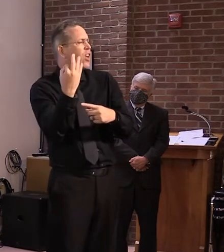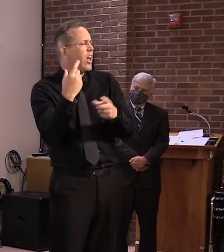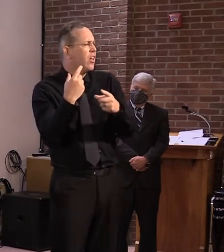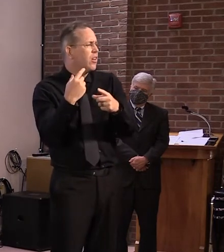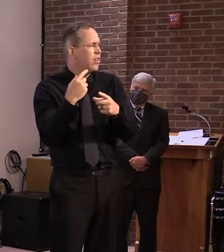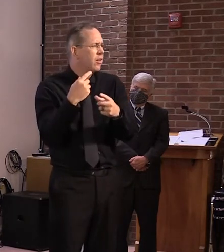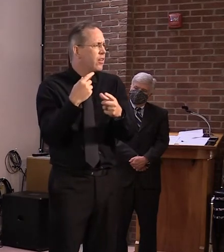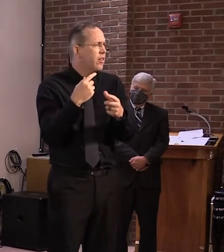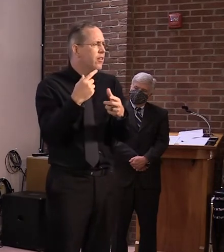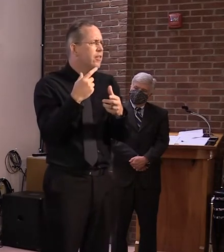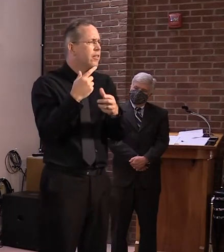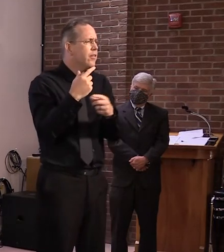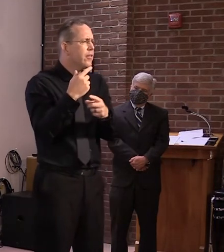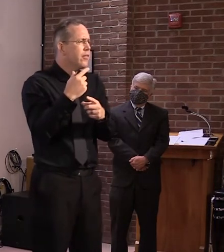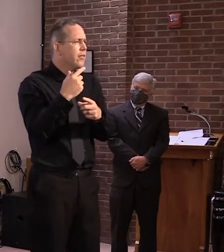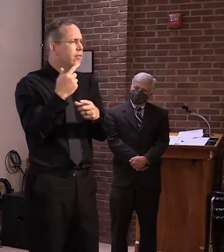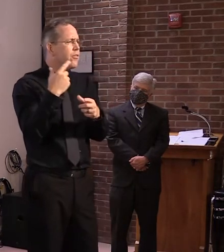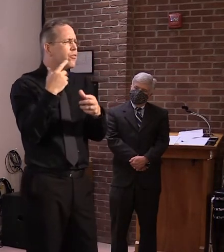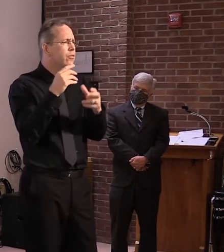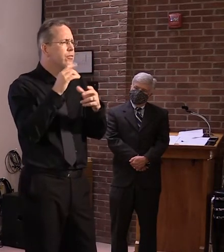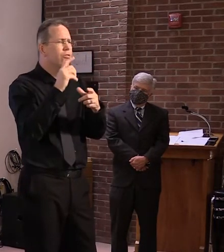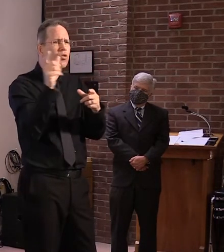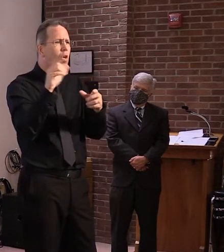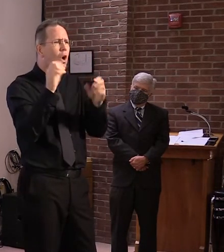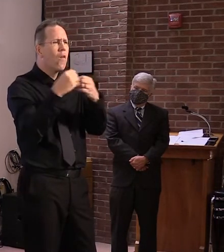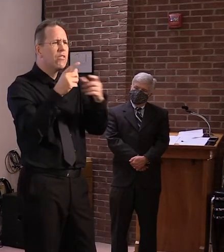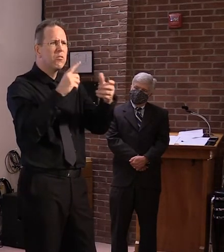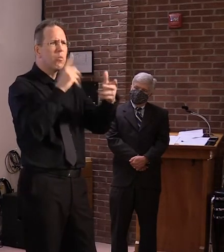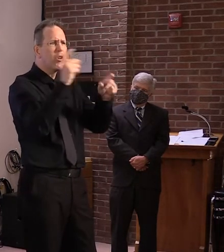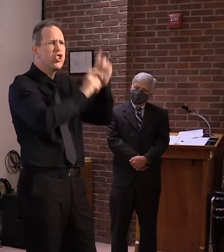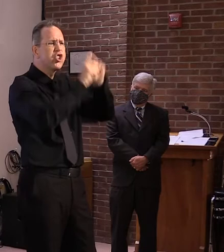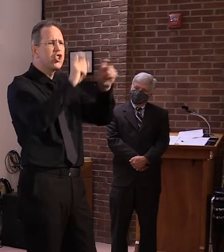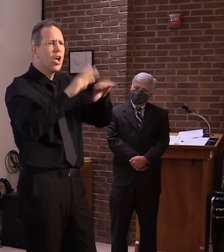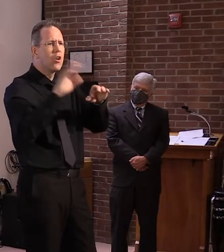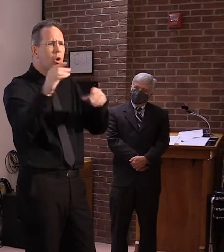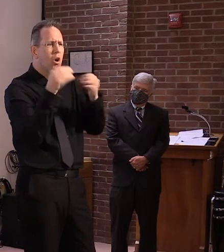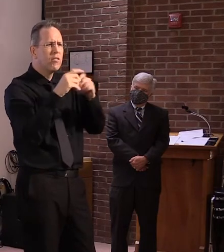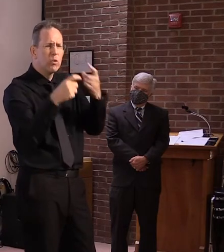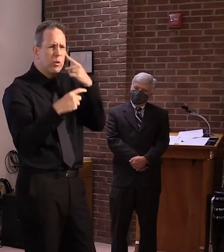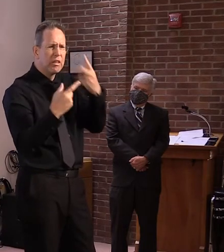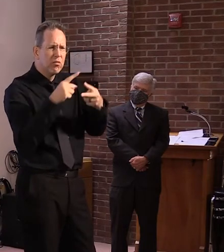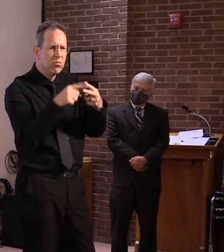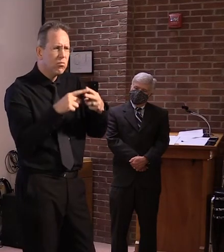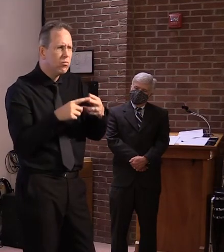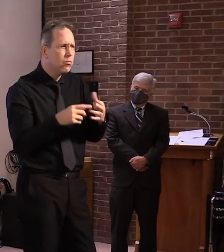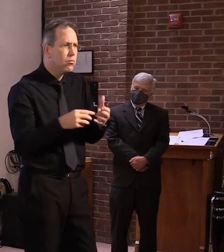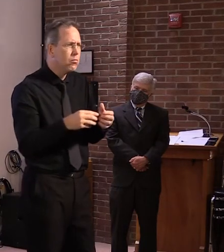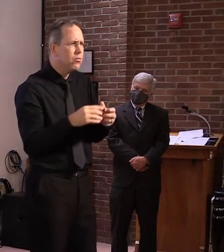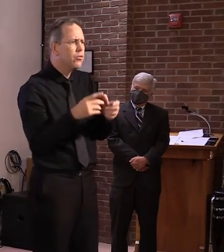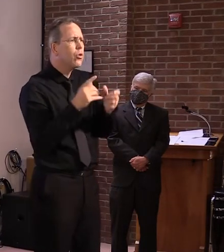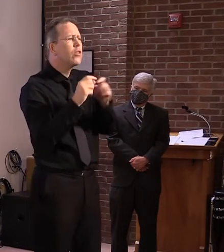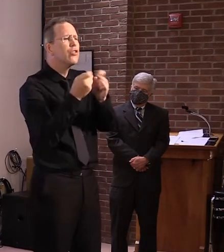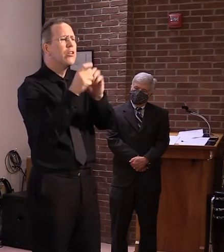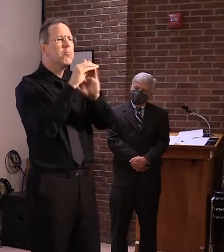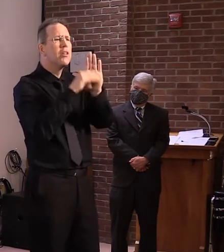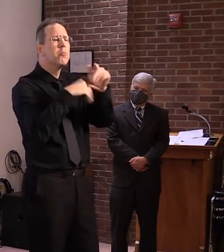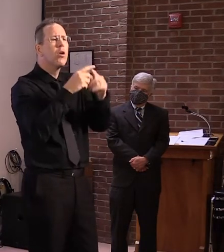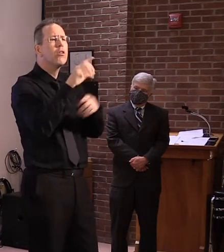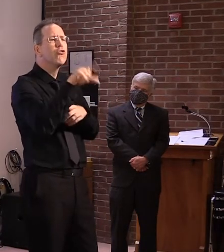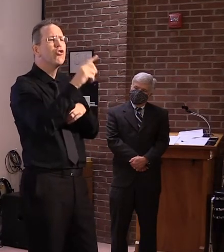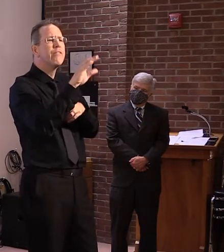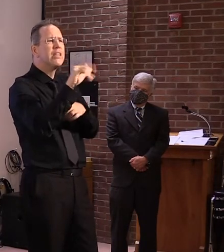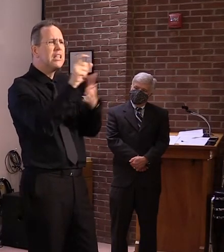One, I think I answered the defunding question. I think it was either Wednesday or Monday when I was asked the